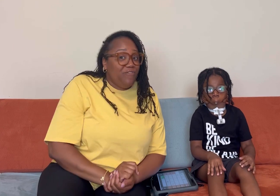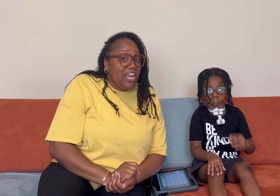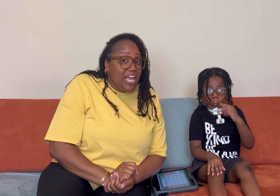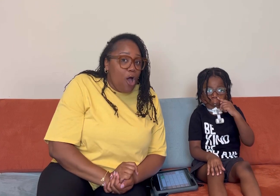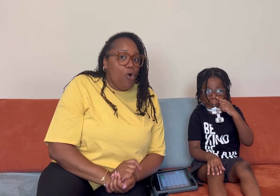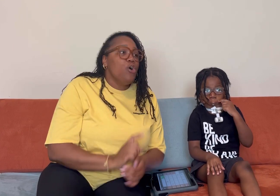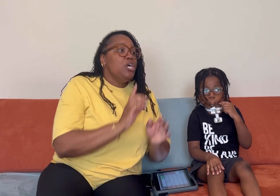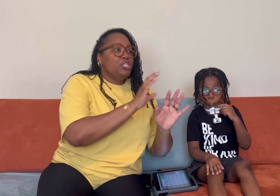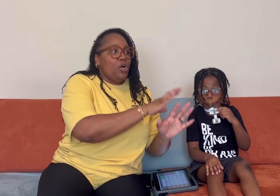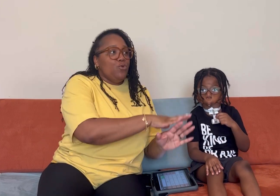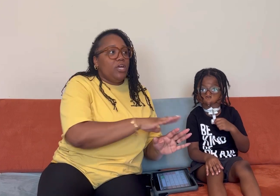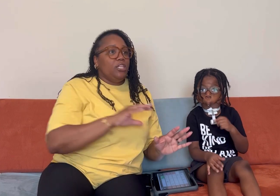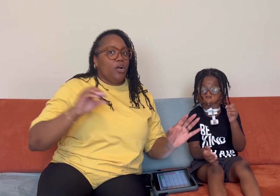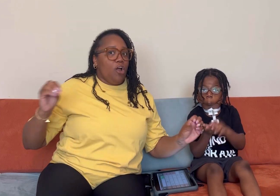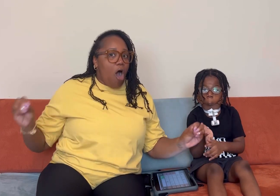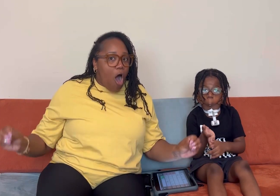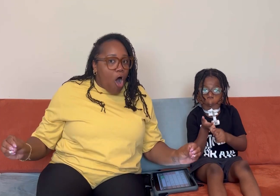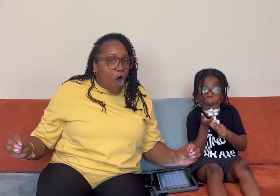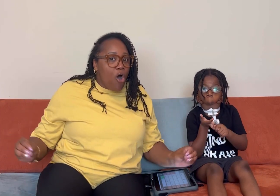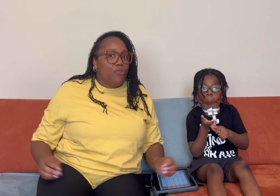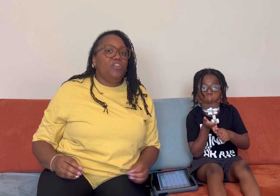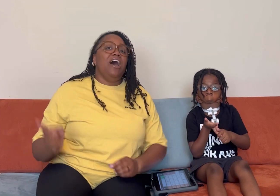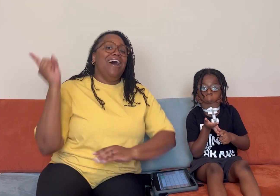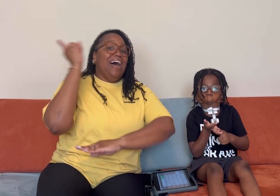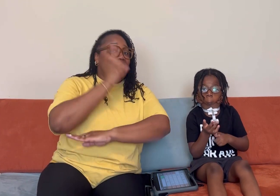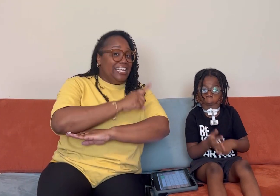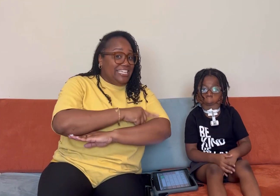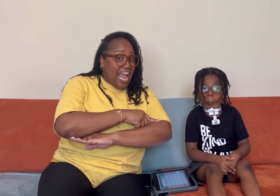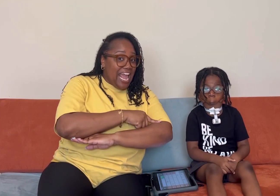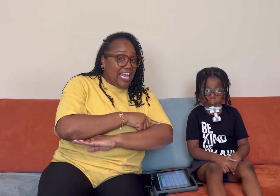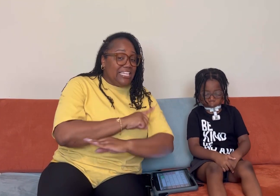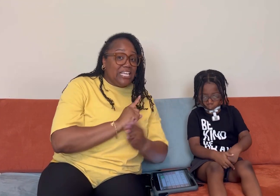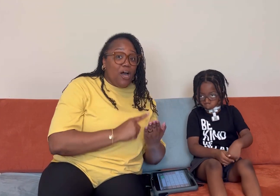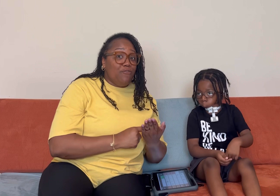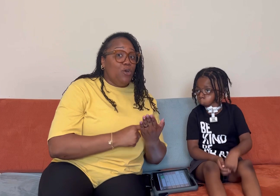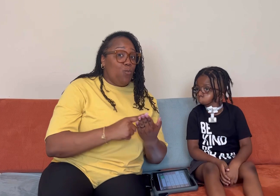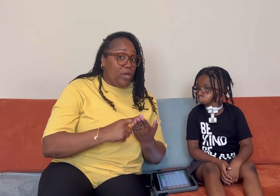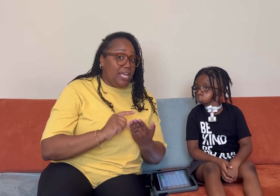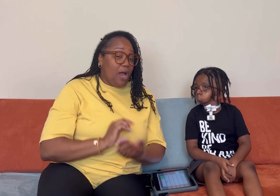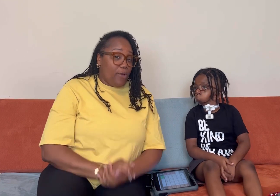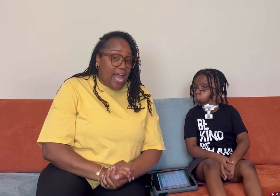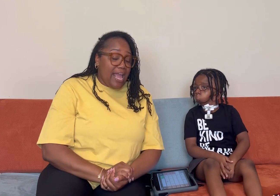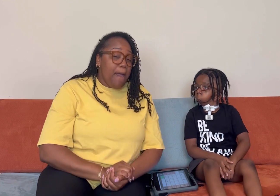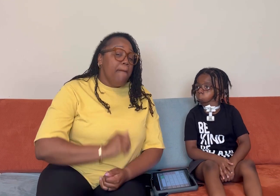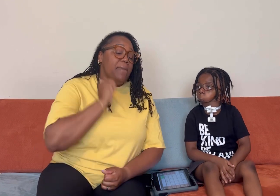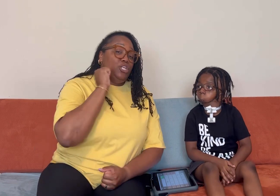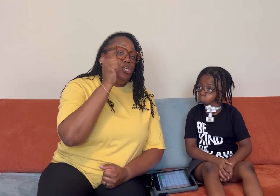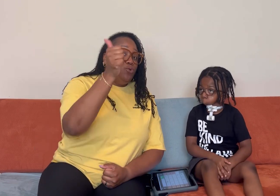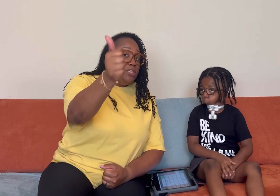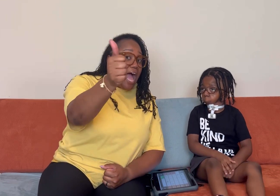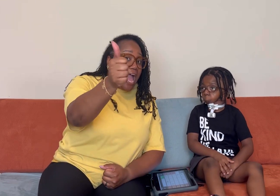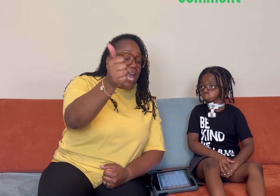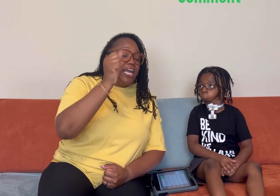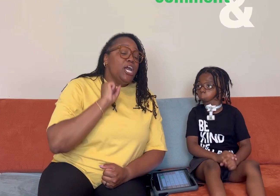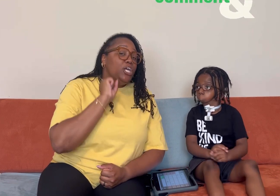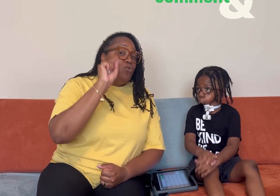video so you can learn all the days of the week. Okay make sure you like you